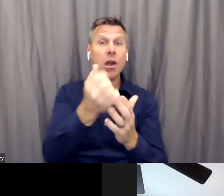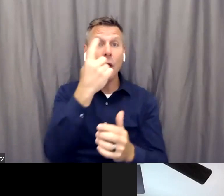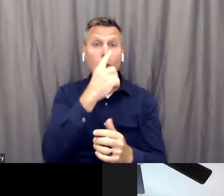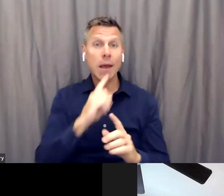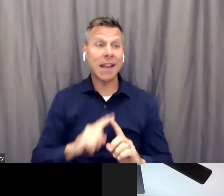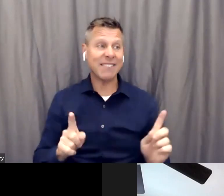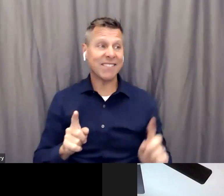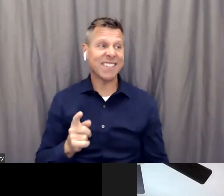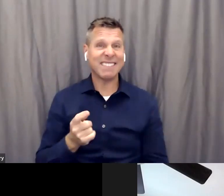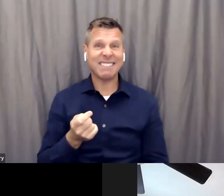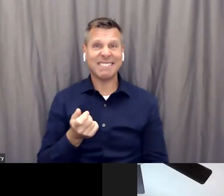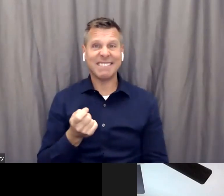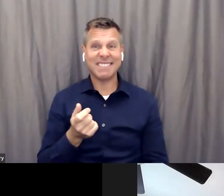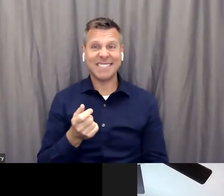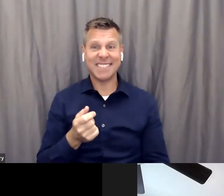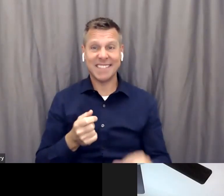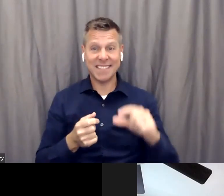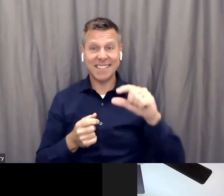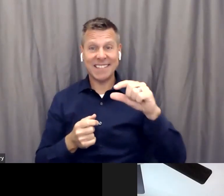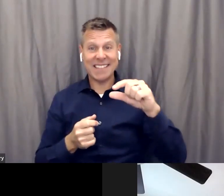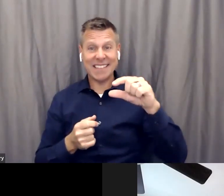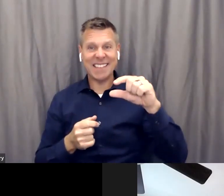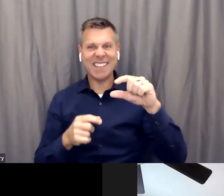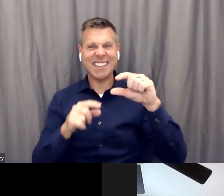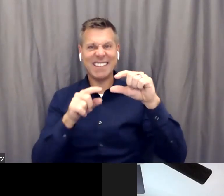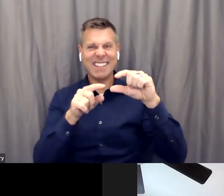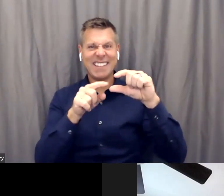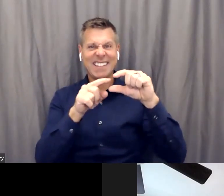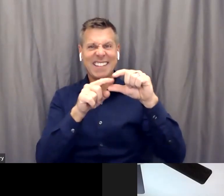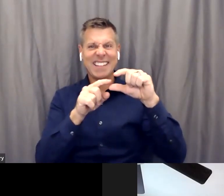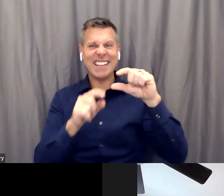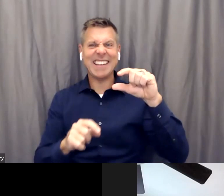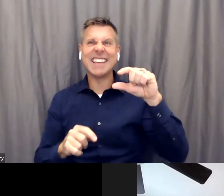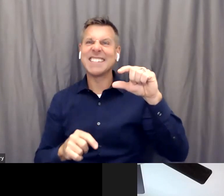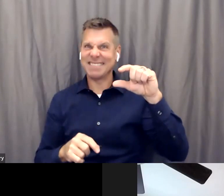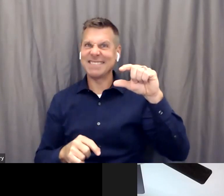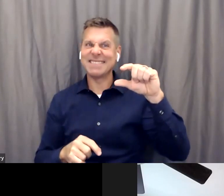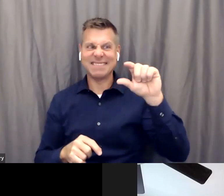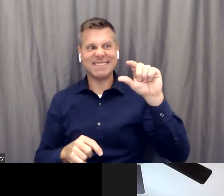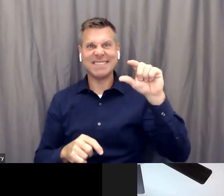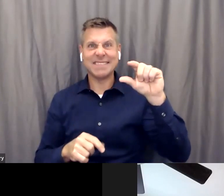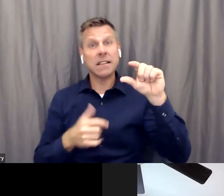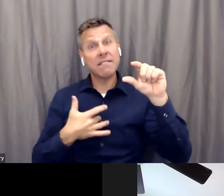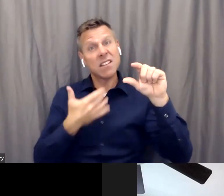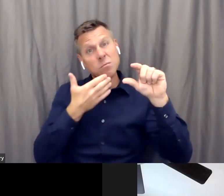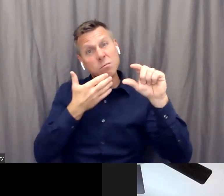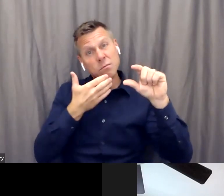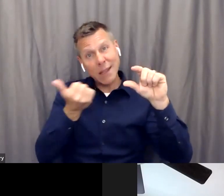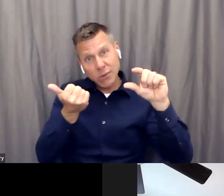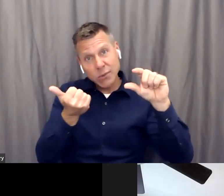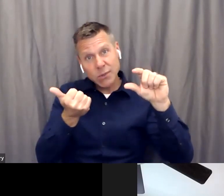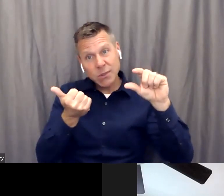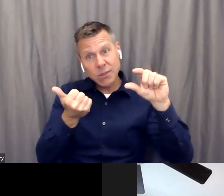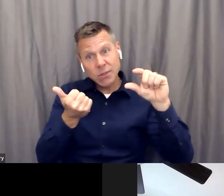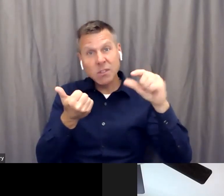different. They start to look a little different, right? They start to feel a little better. Even though